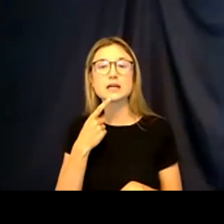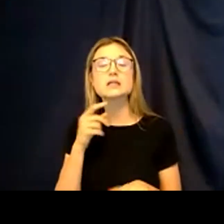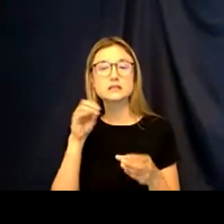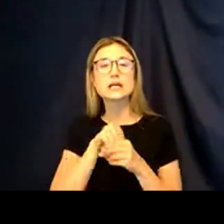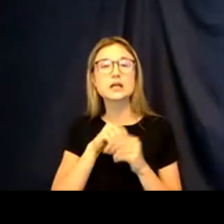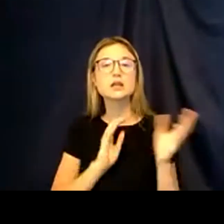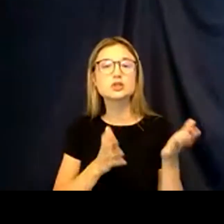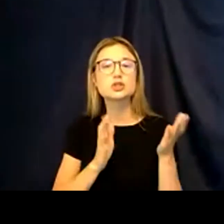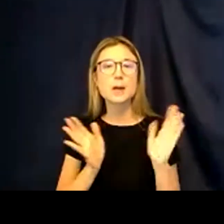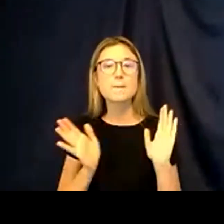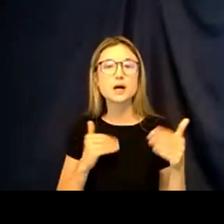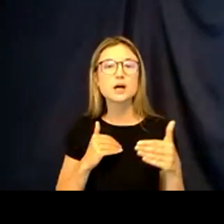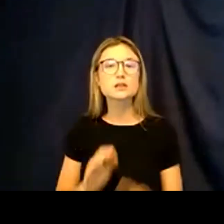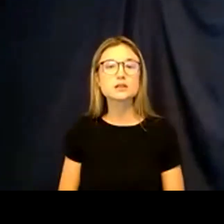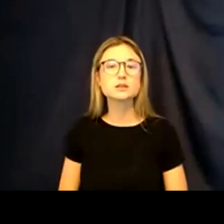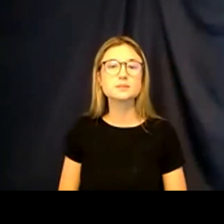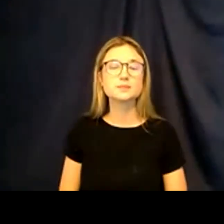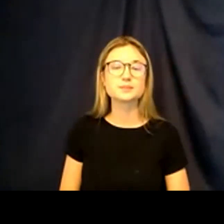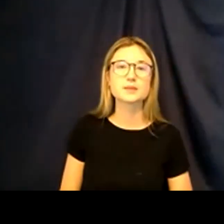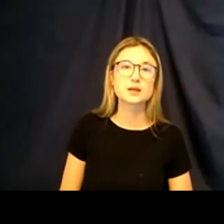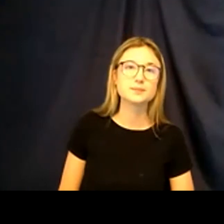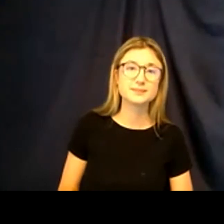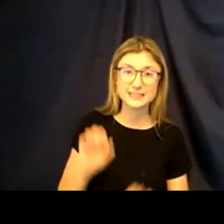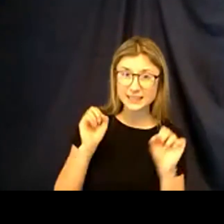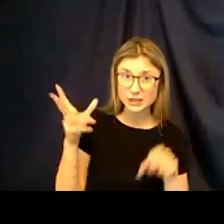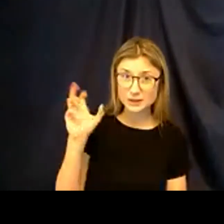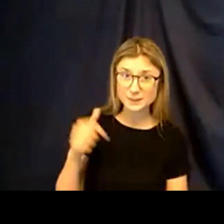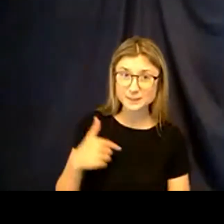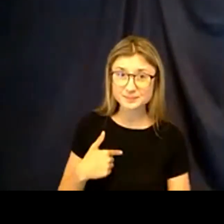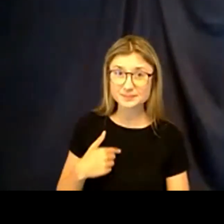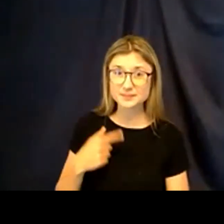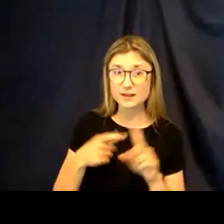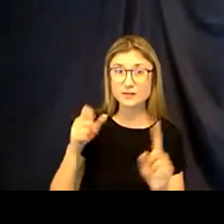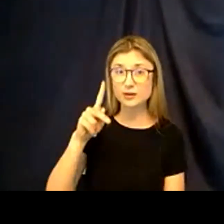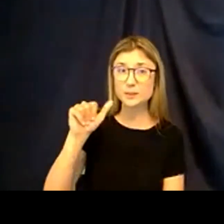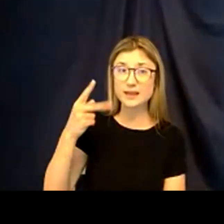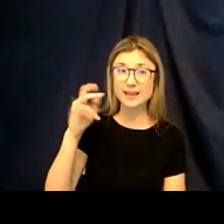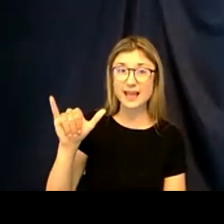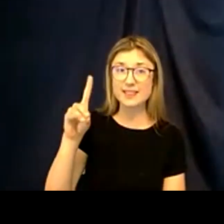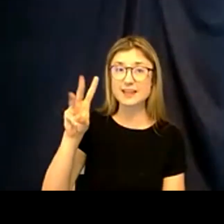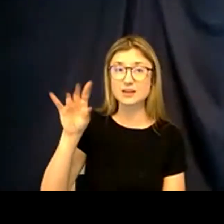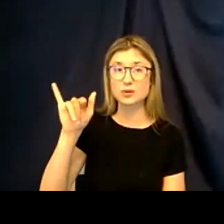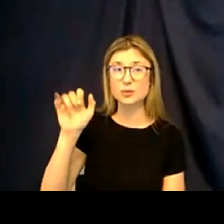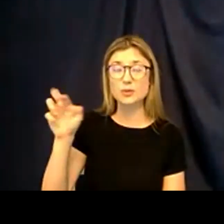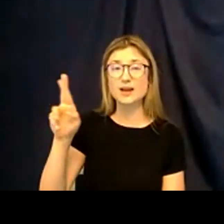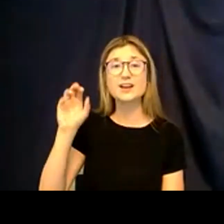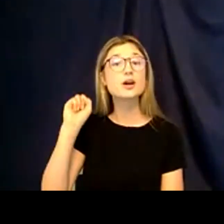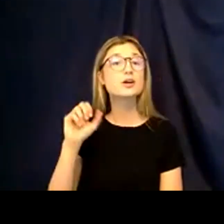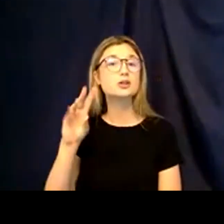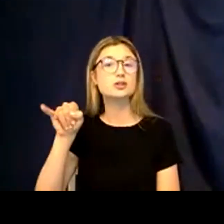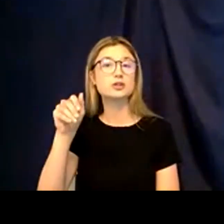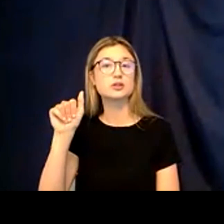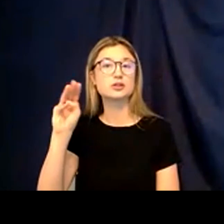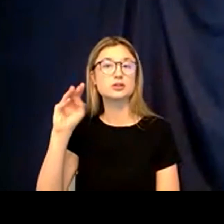It's in the chat, Jamar. Did you hear me? From Kathy Dwyer, the last chat. Yes, I could hear you, but I only have